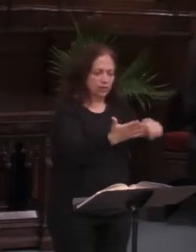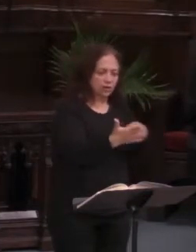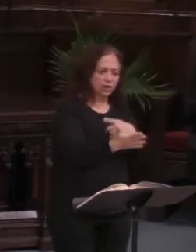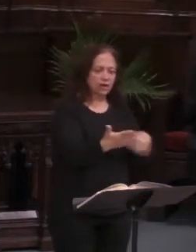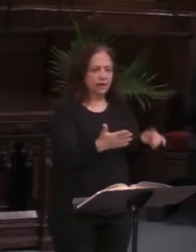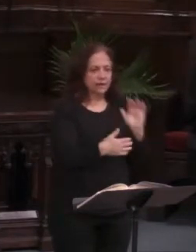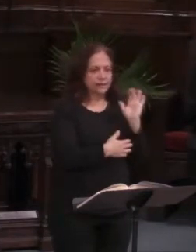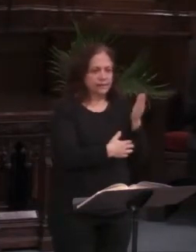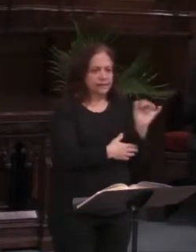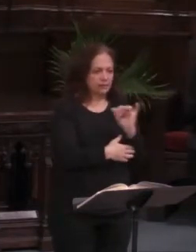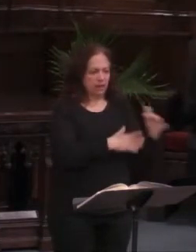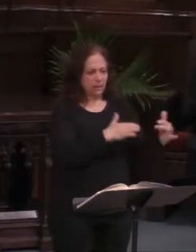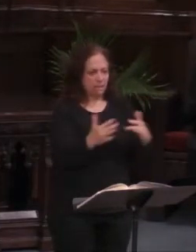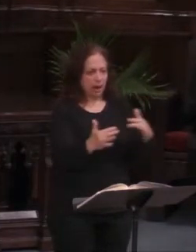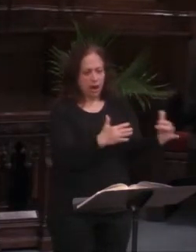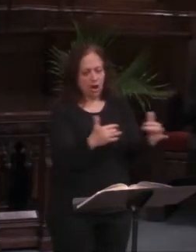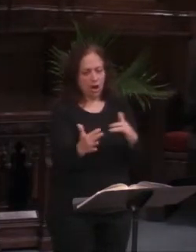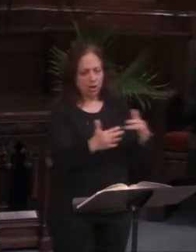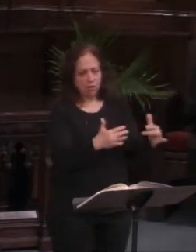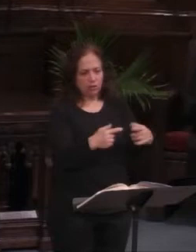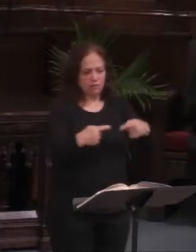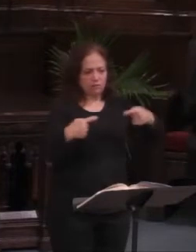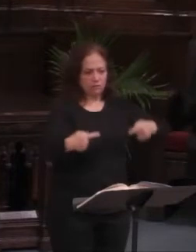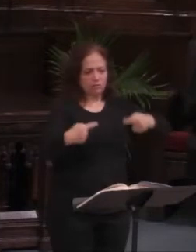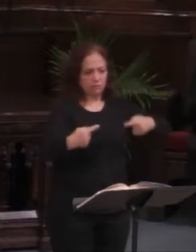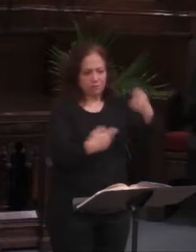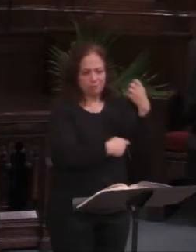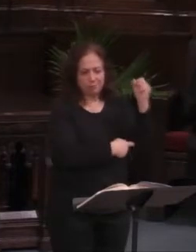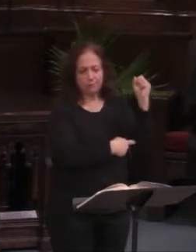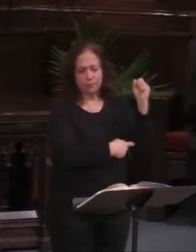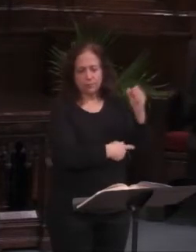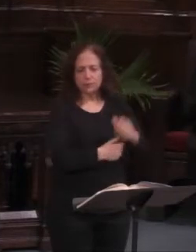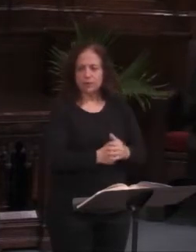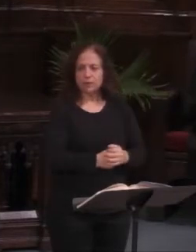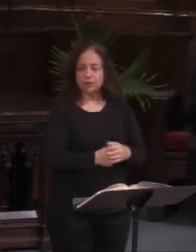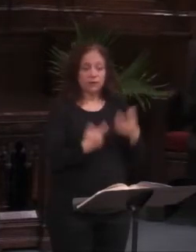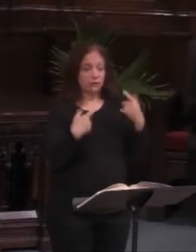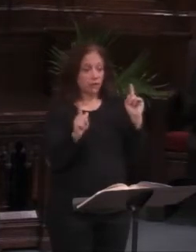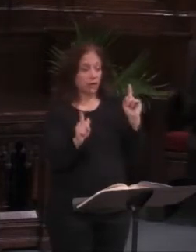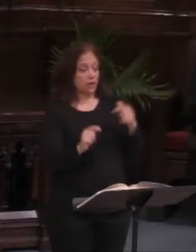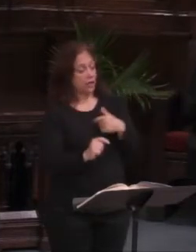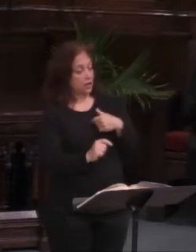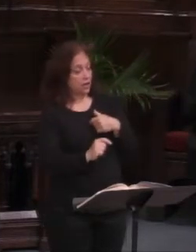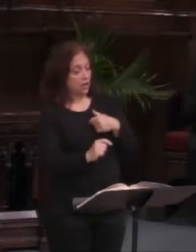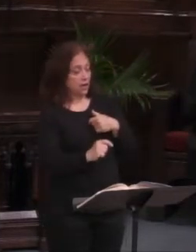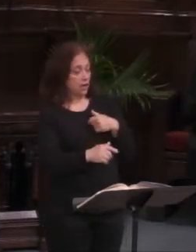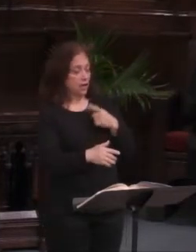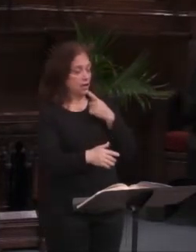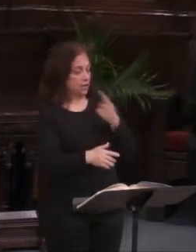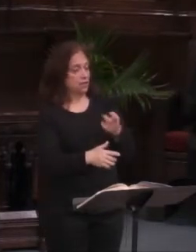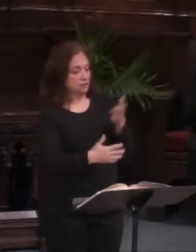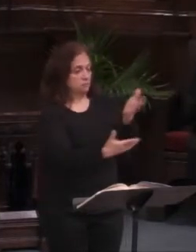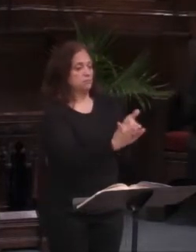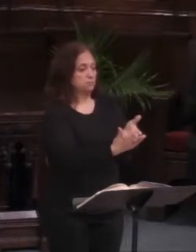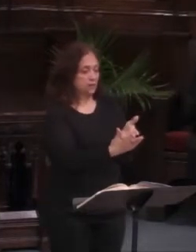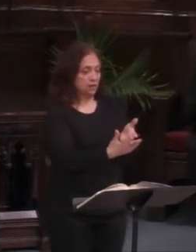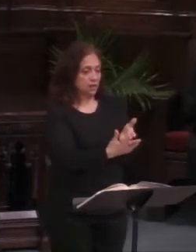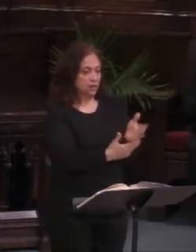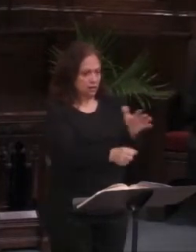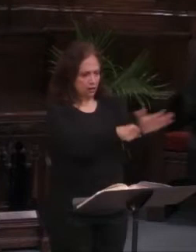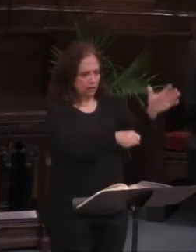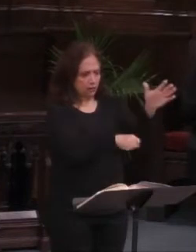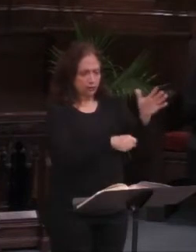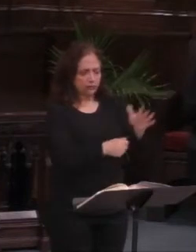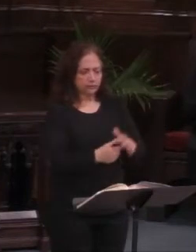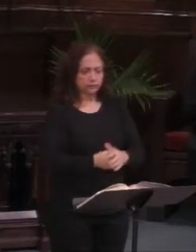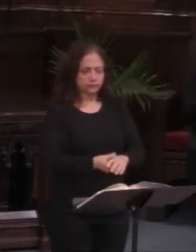like a real battle of wills. Finally, I raised my voice and sharply said, "Knock it